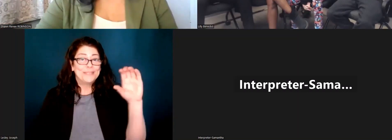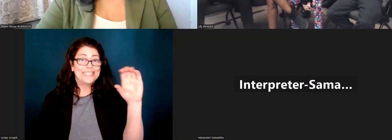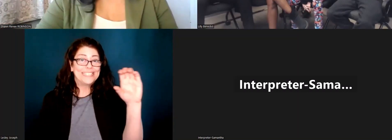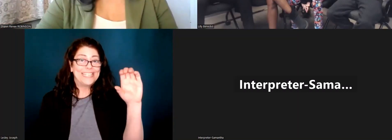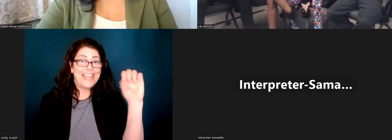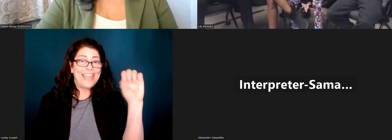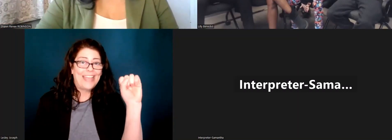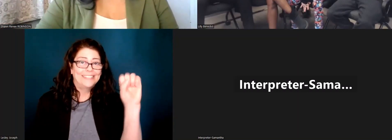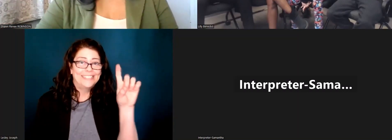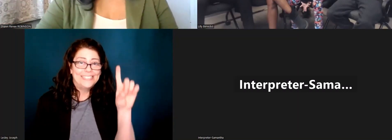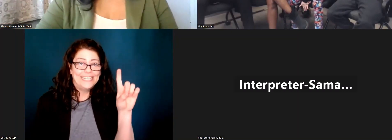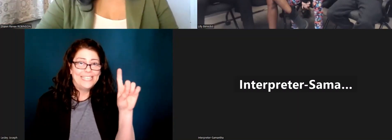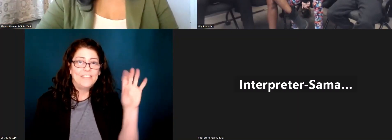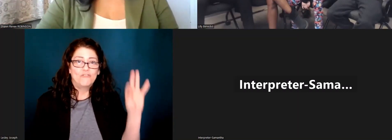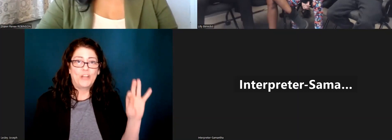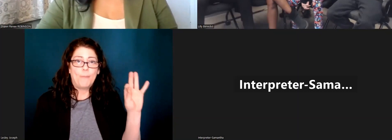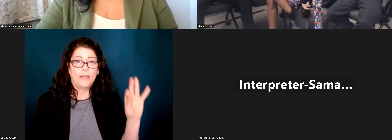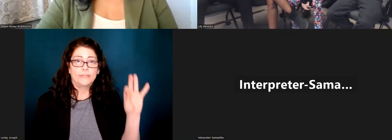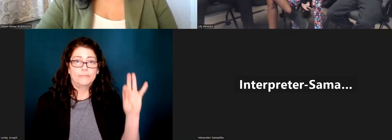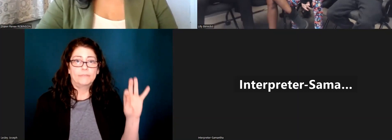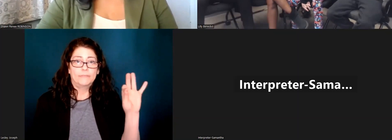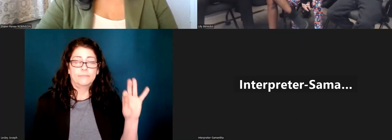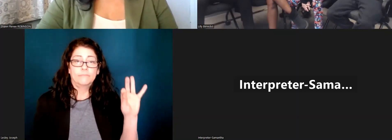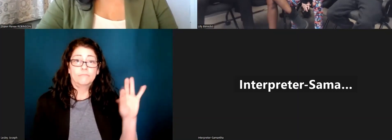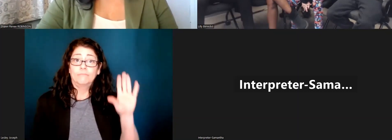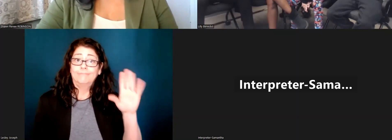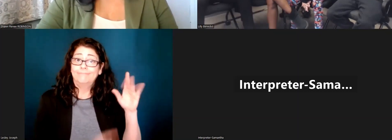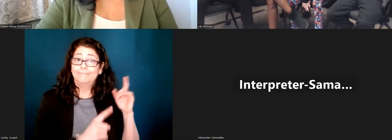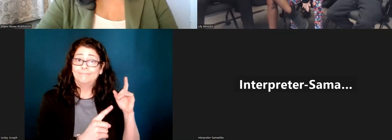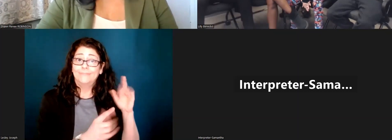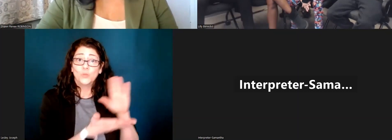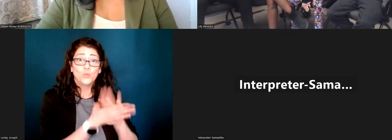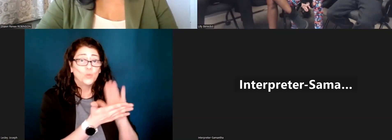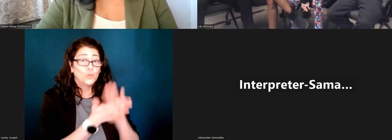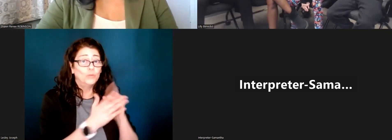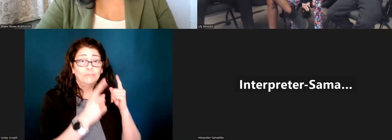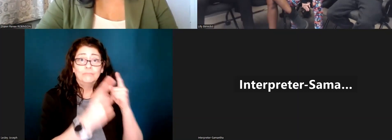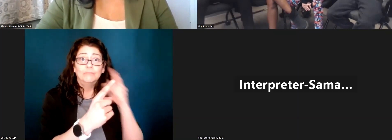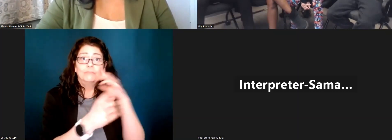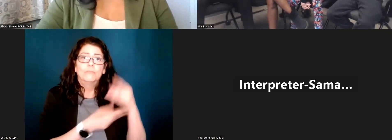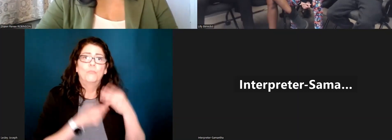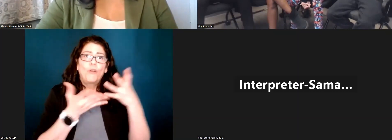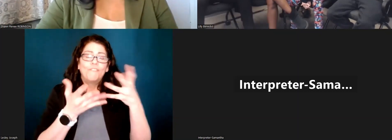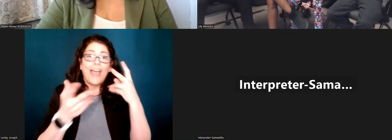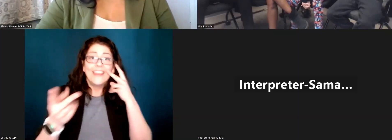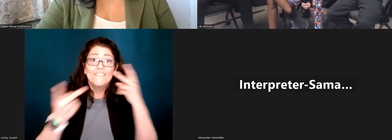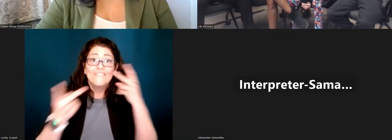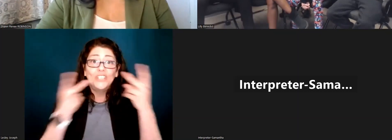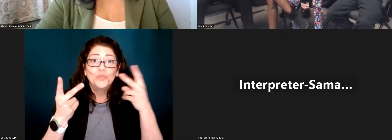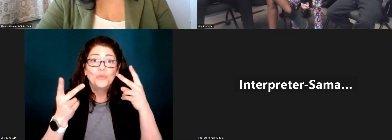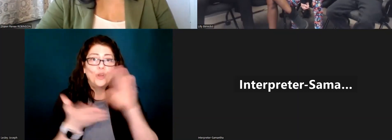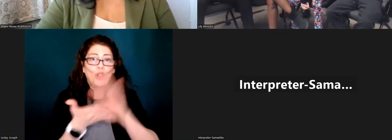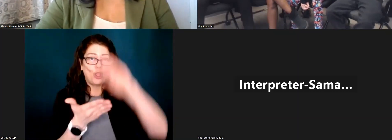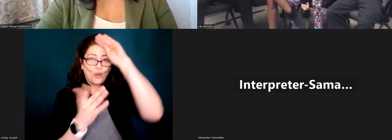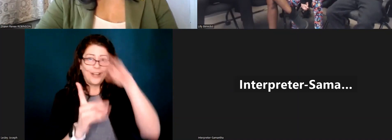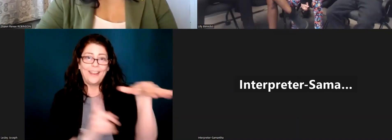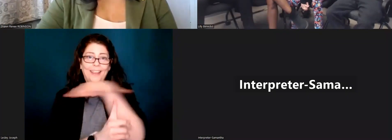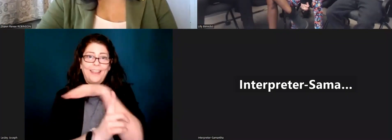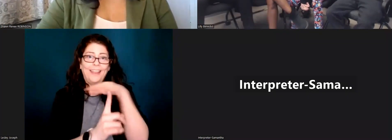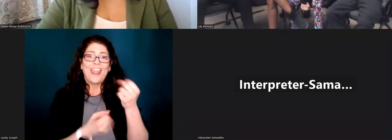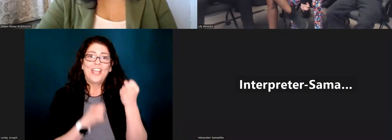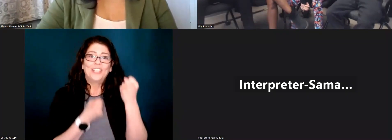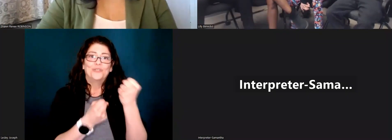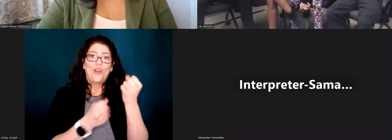in Fremont, whose mission is to provide a visual learning environment and strong partnerships with families